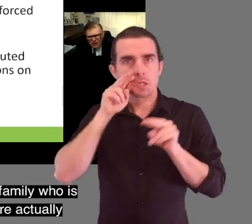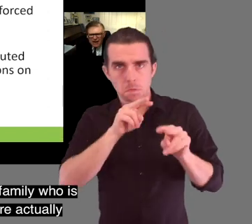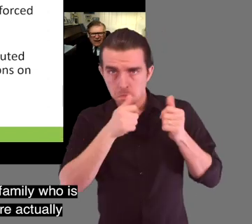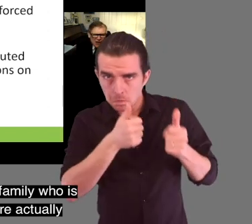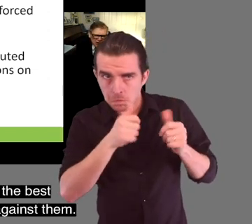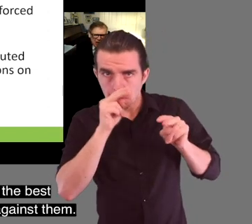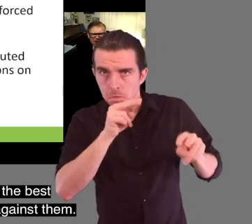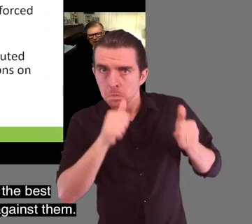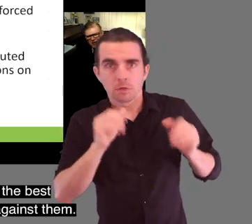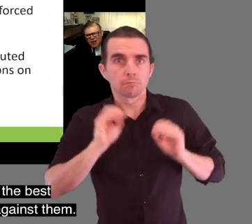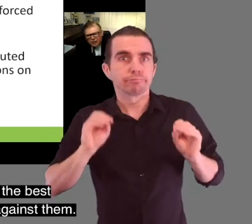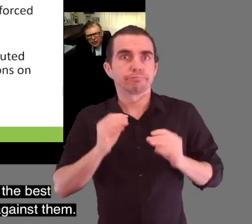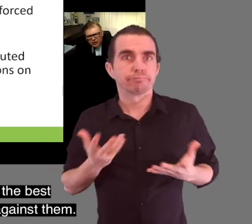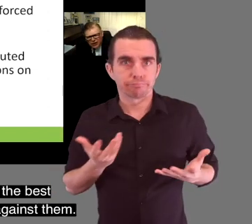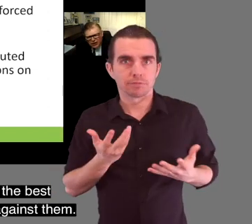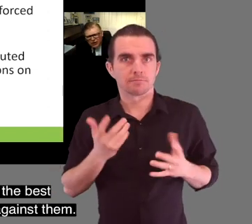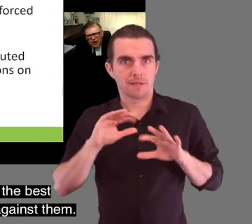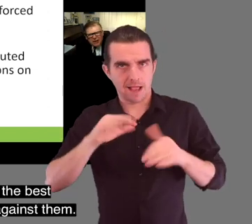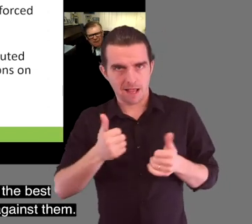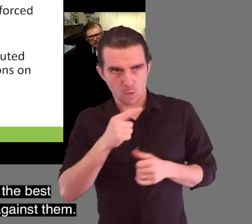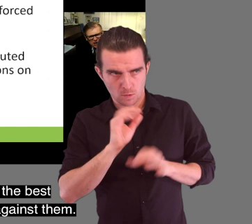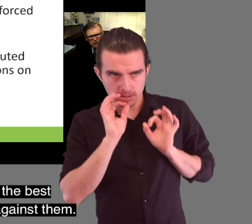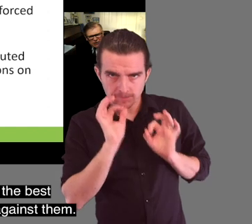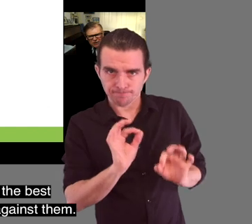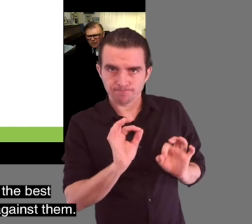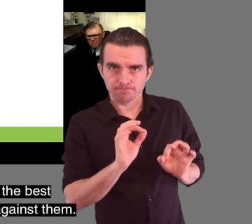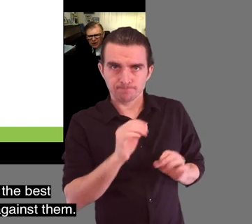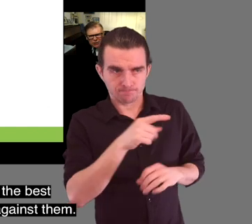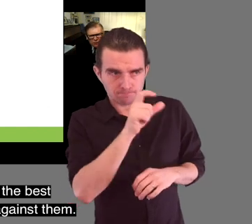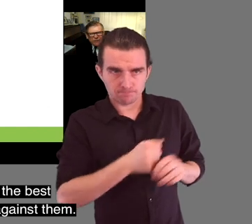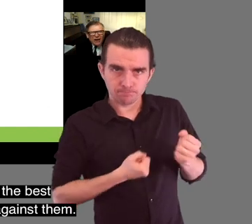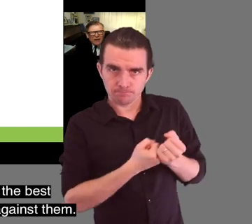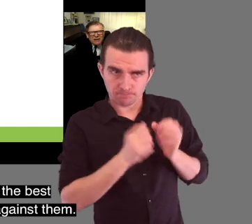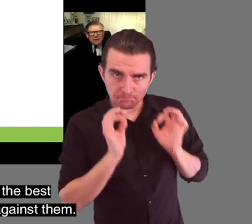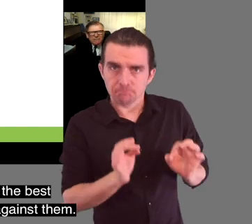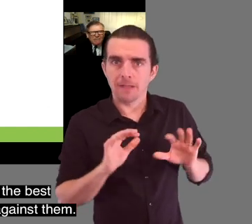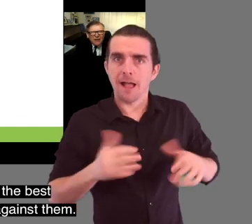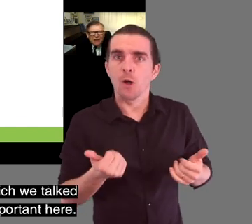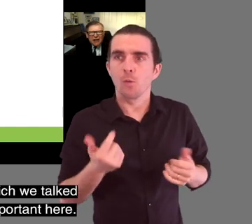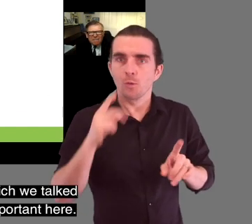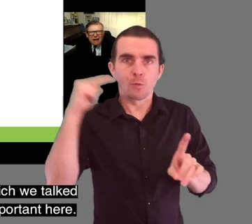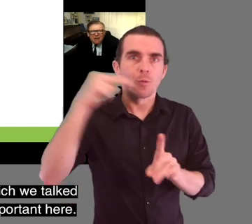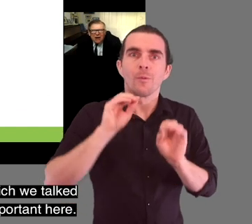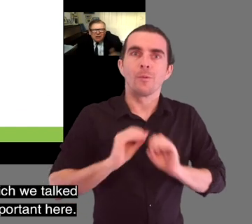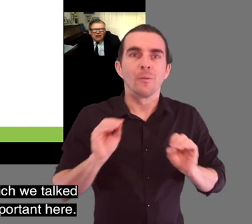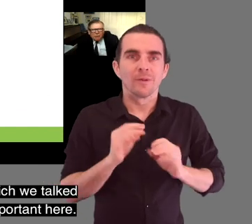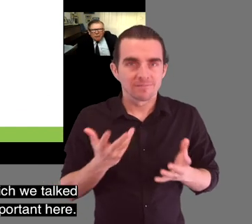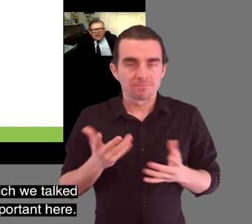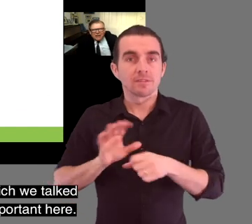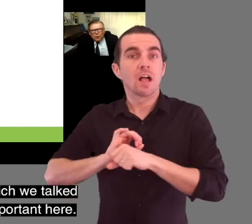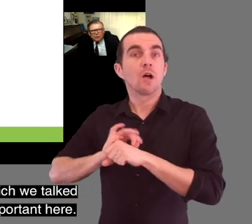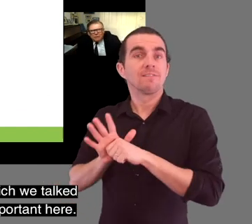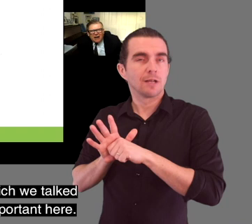actually taking the decisions in the best interest of the person or against them. Now, the paradigm shift